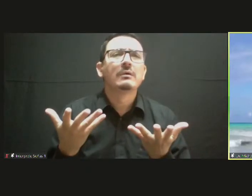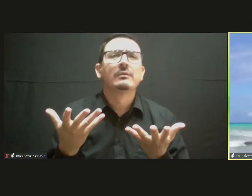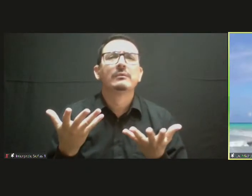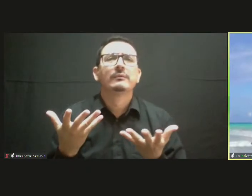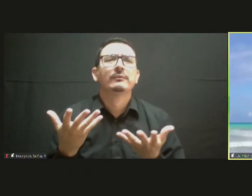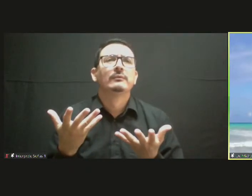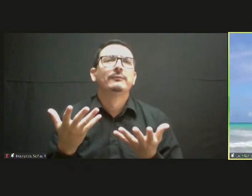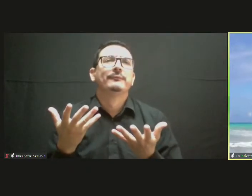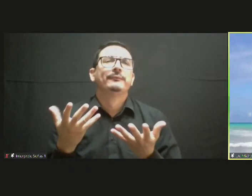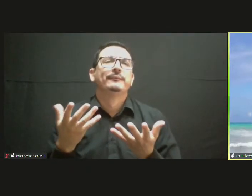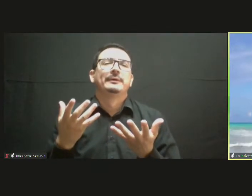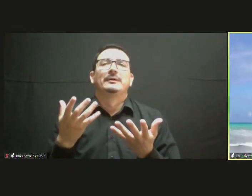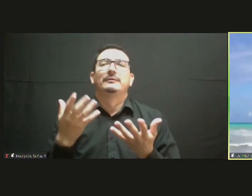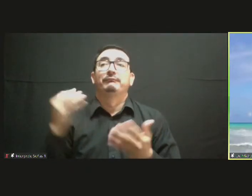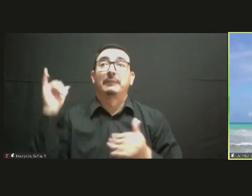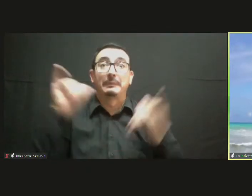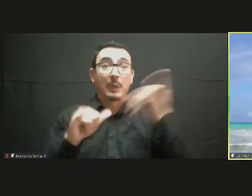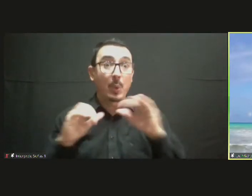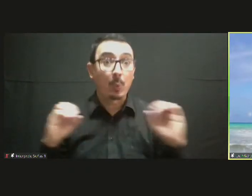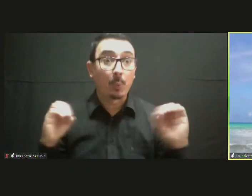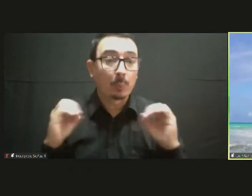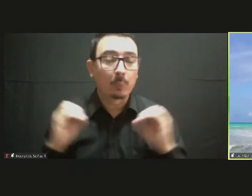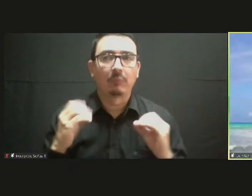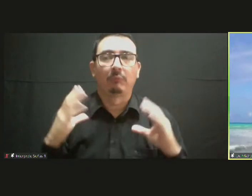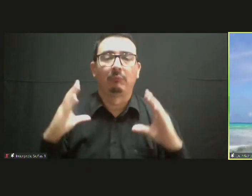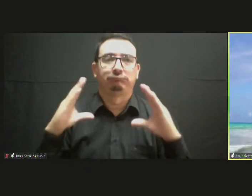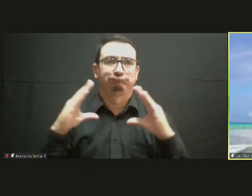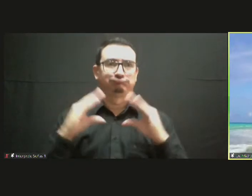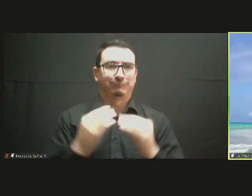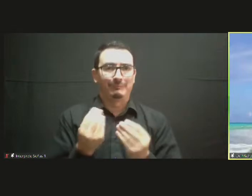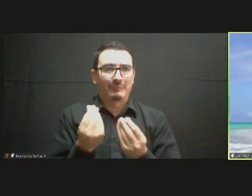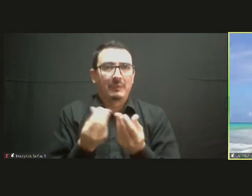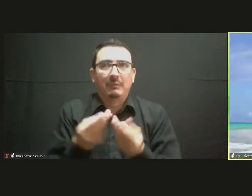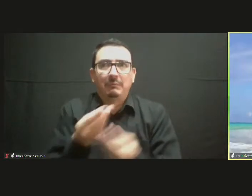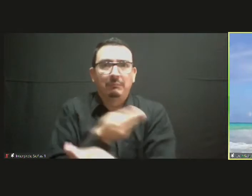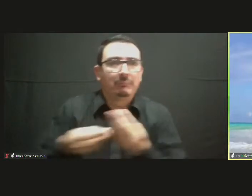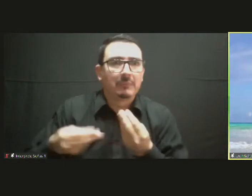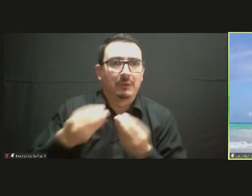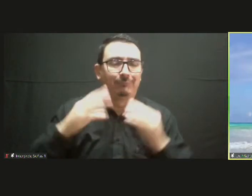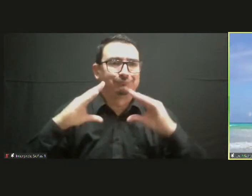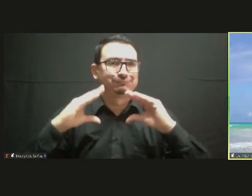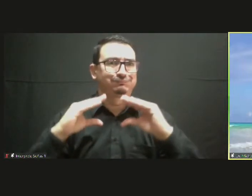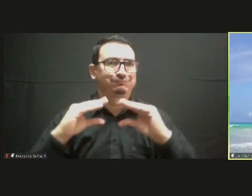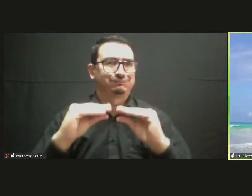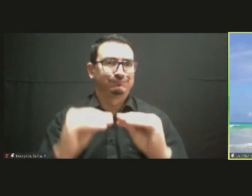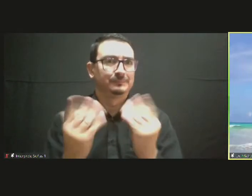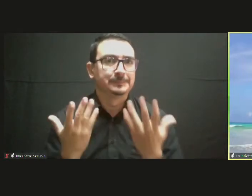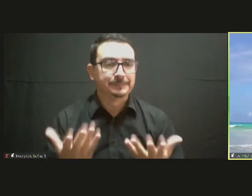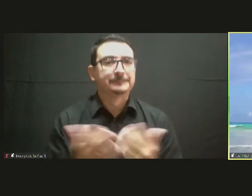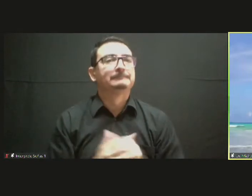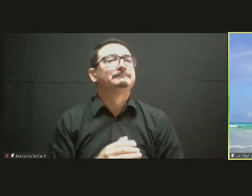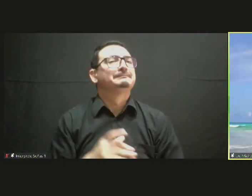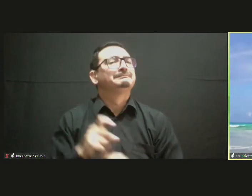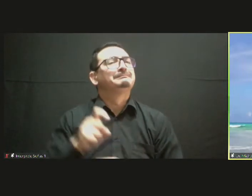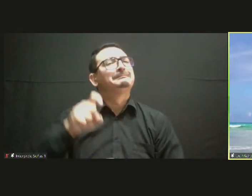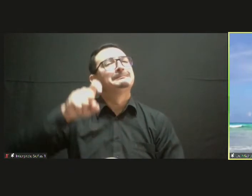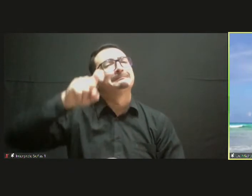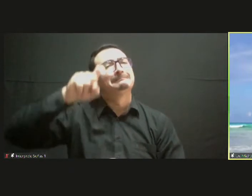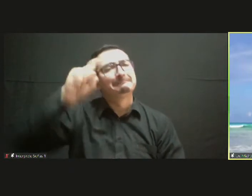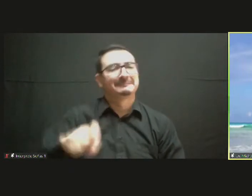An acceleration of the revision of CARICOM's multilateral air services